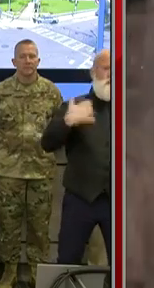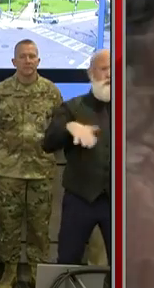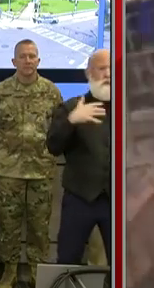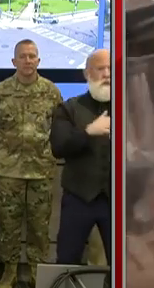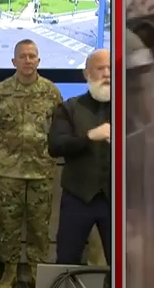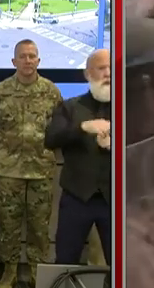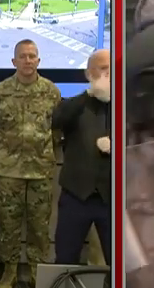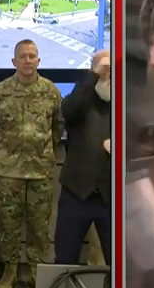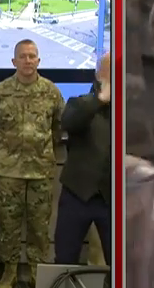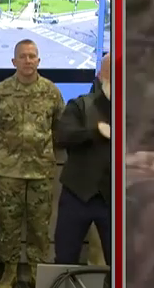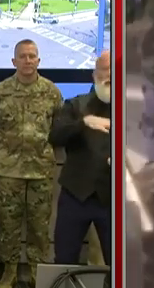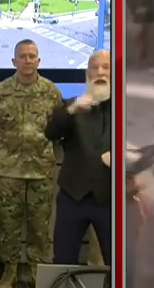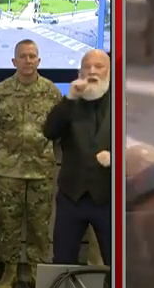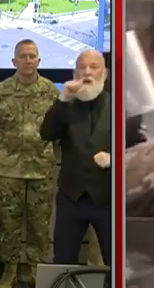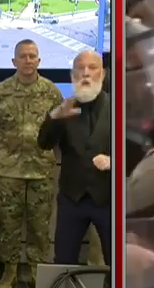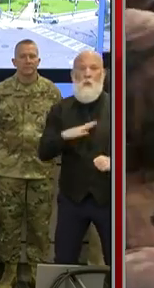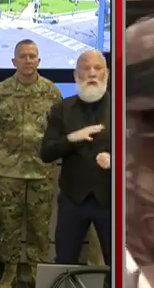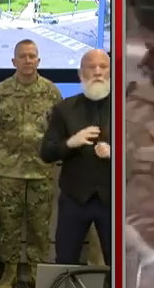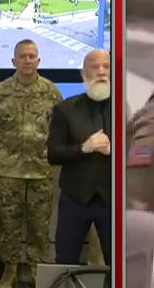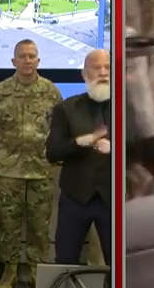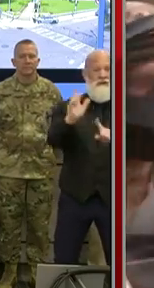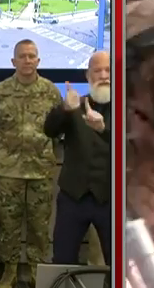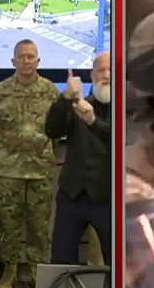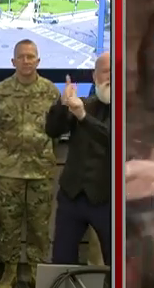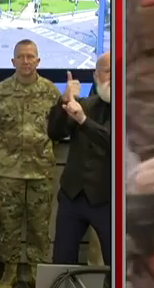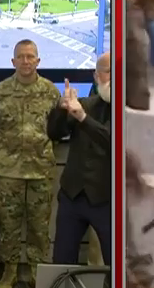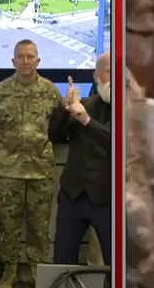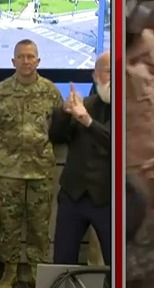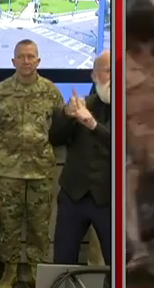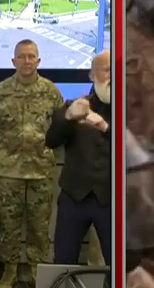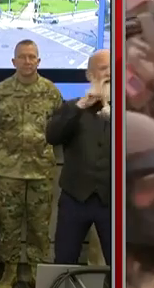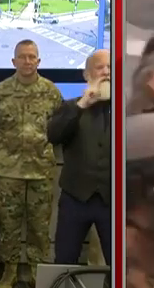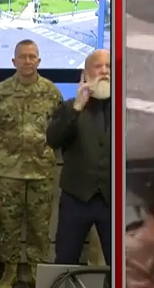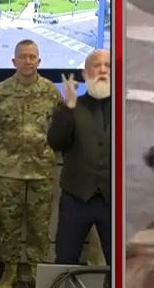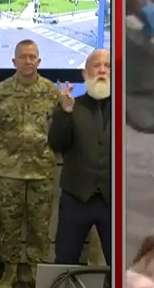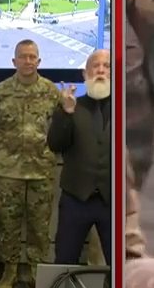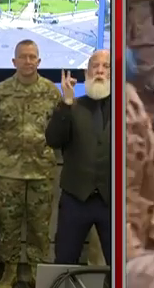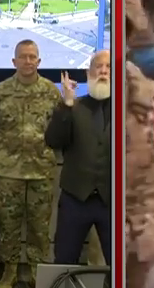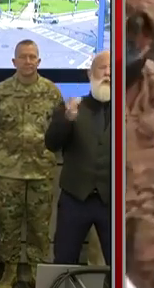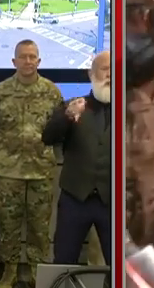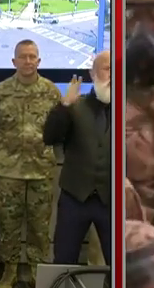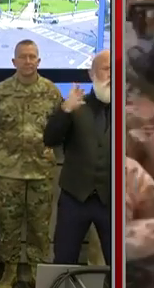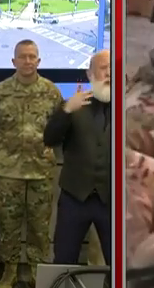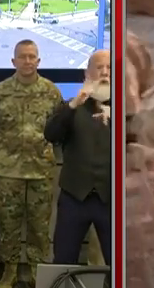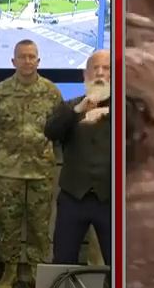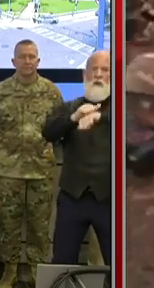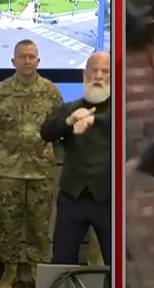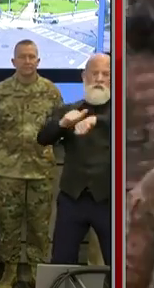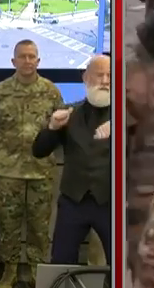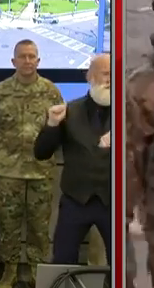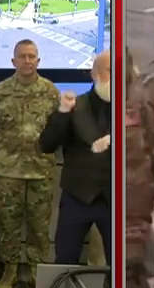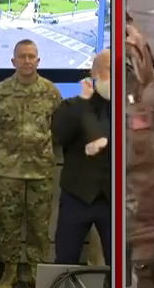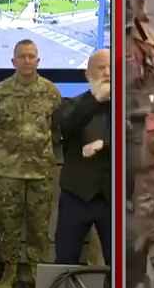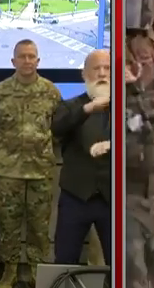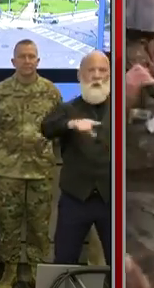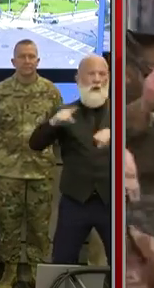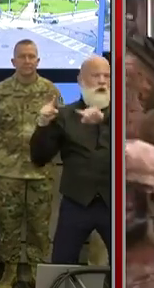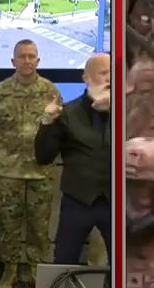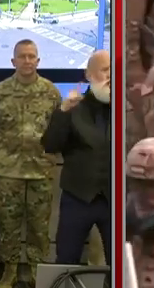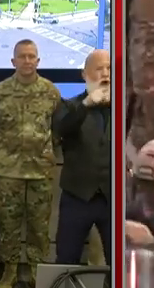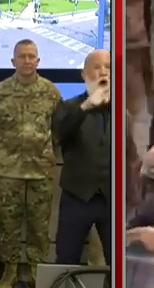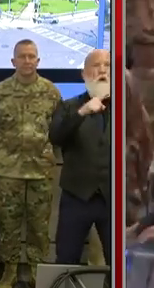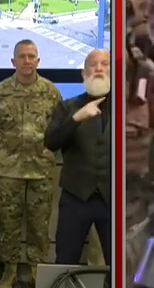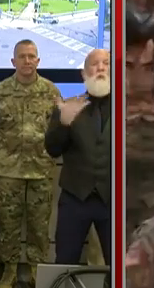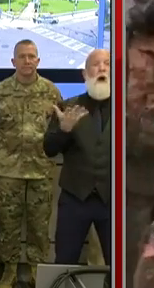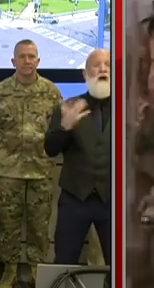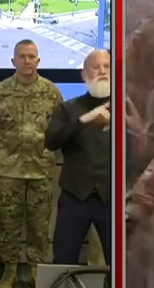at a moment's notice, were on the ground working to protect not only people, but property.